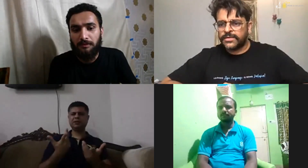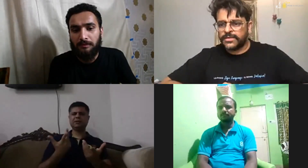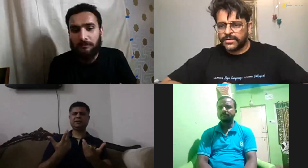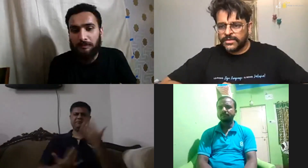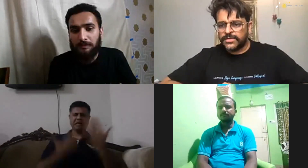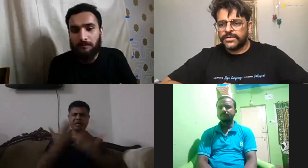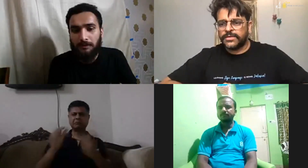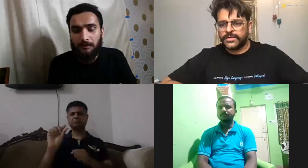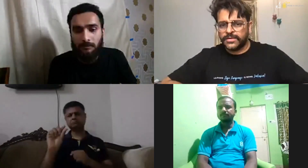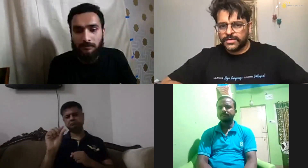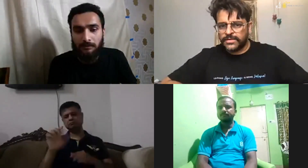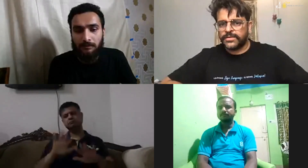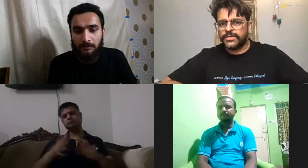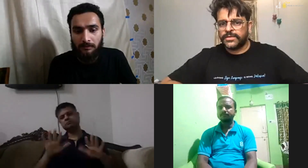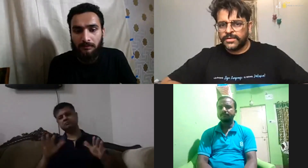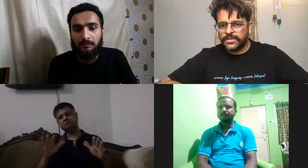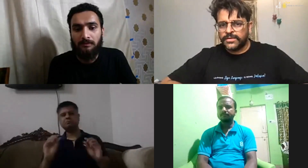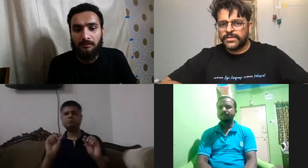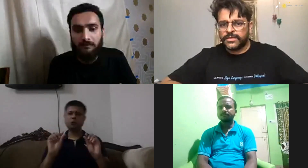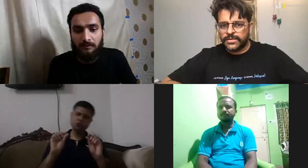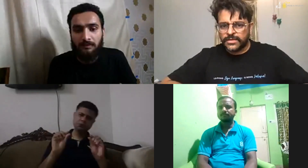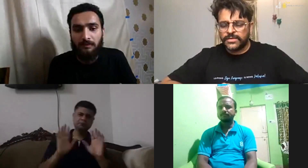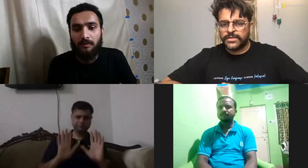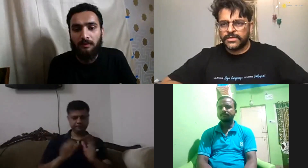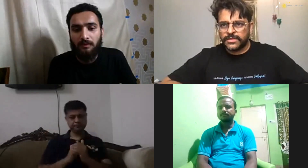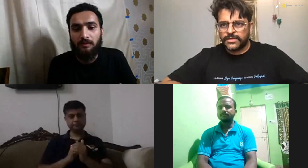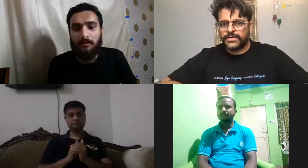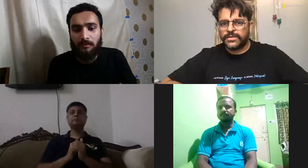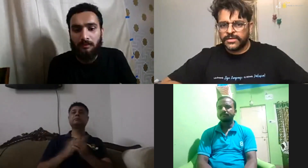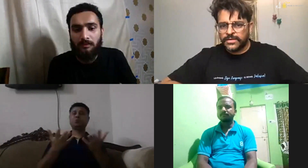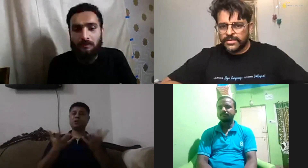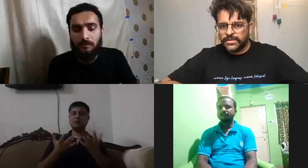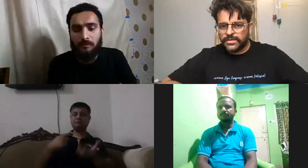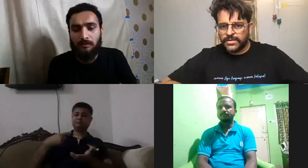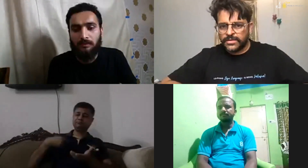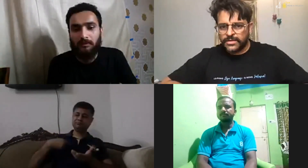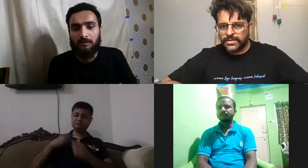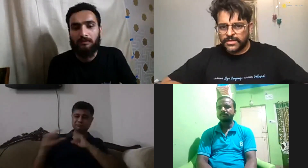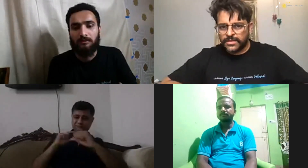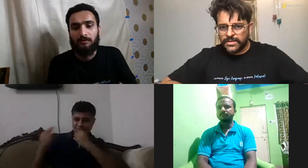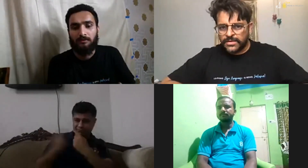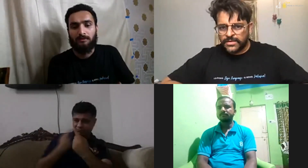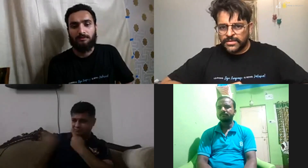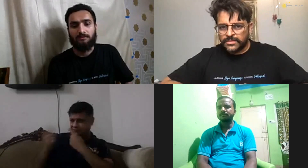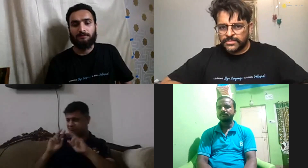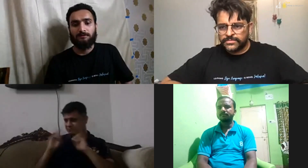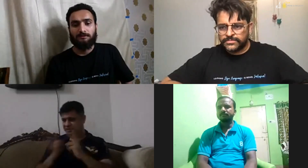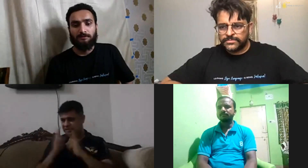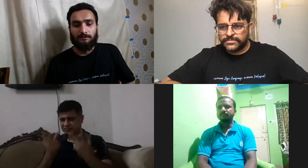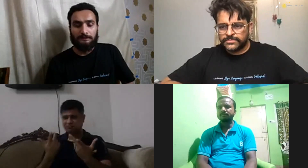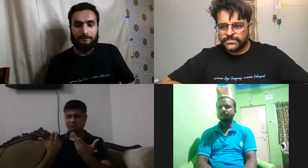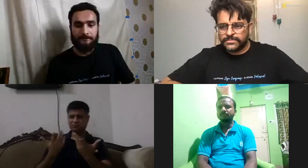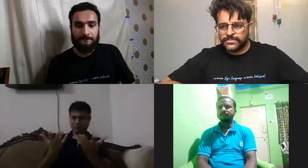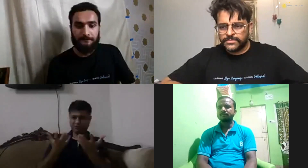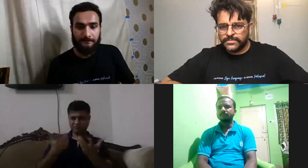of questions. Third is even with fire and everything it was a little less. So I